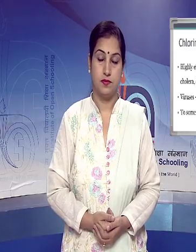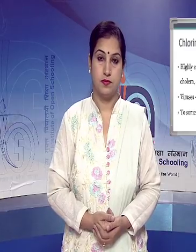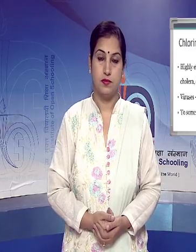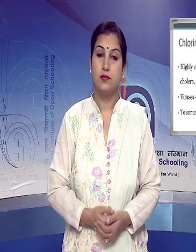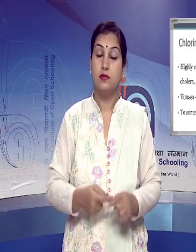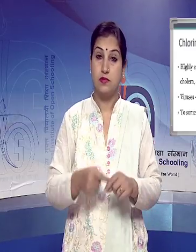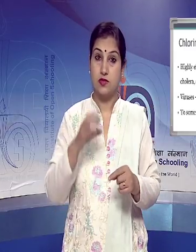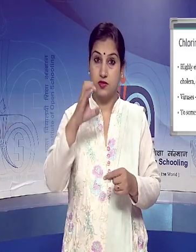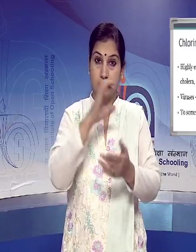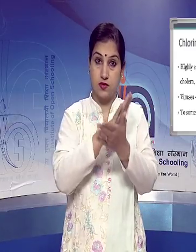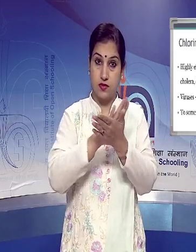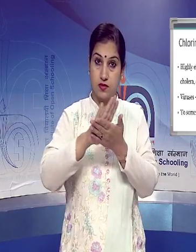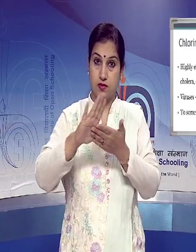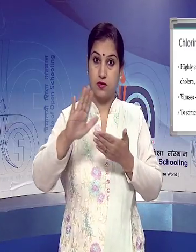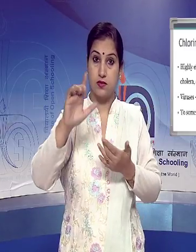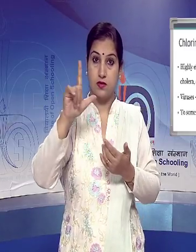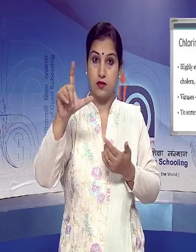chlorination of water also